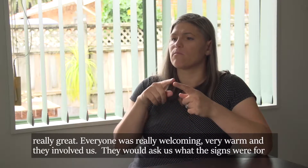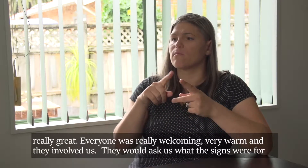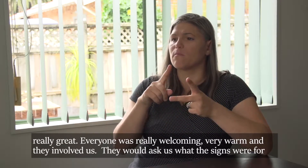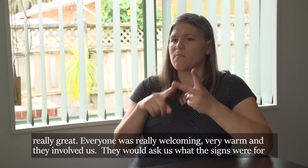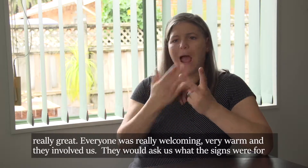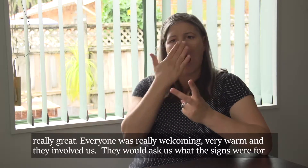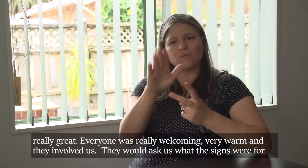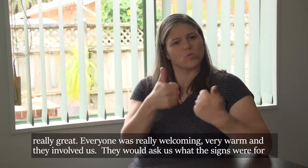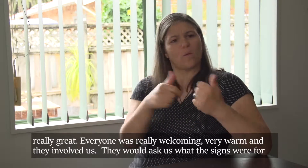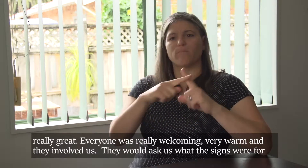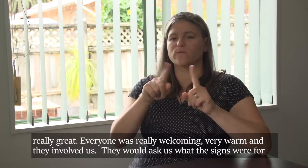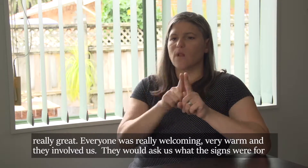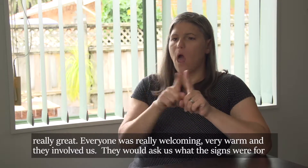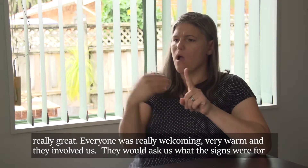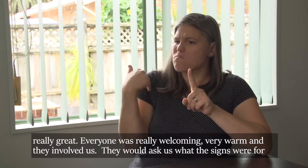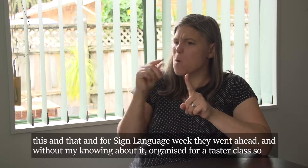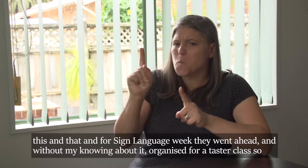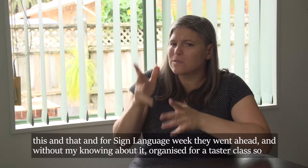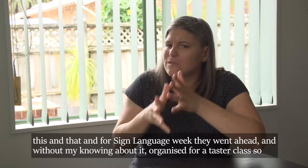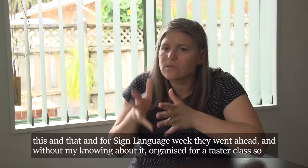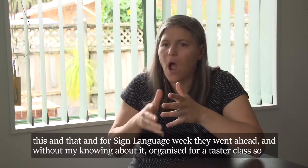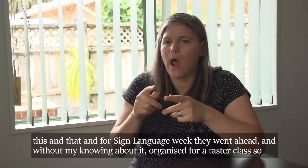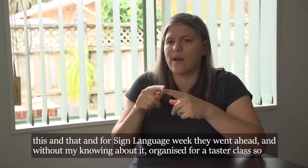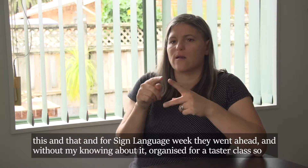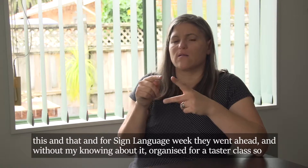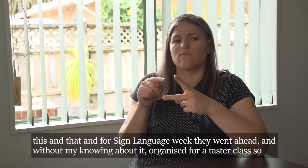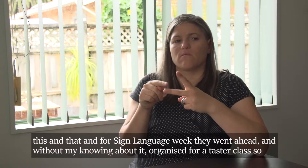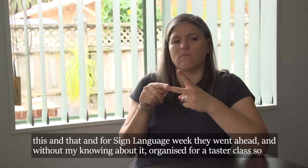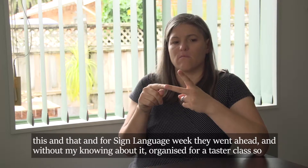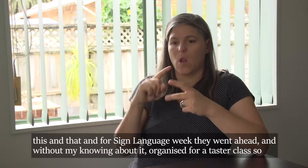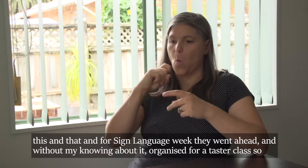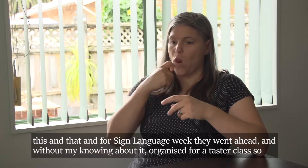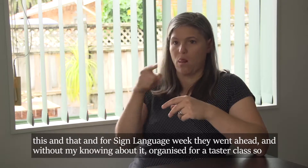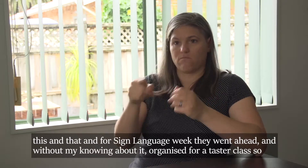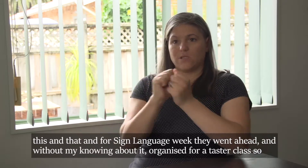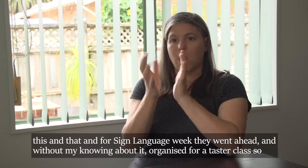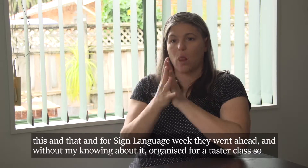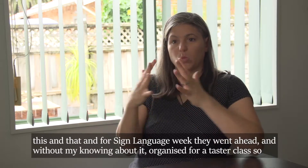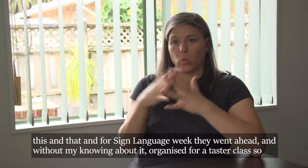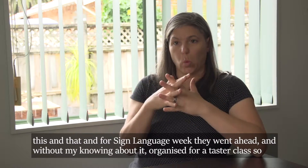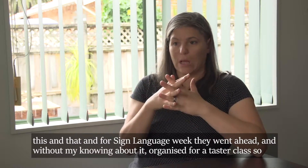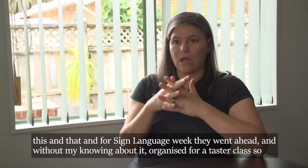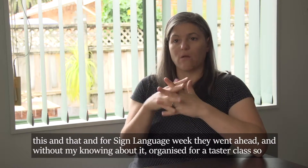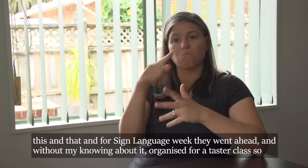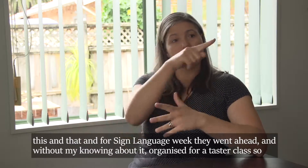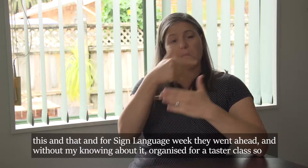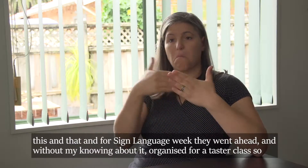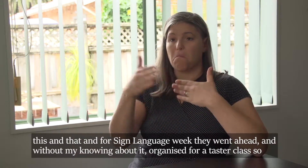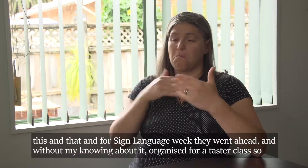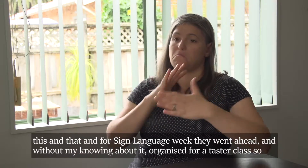would ask us what the signs were for this and that. And for Sign Language Week, they went ahead and, without